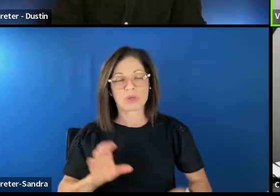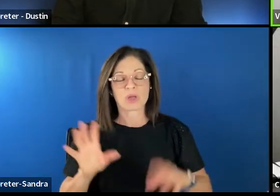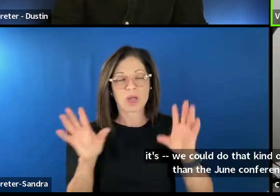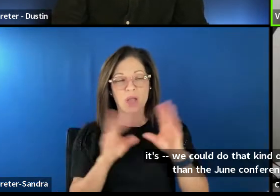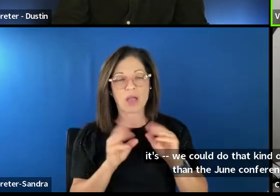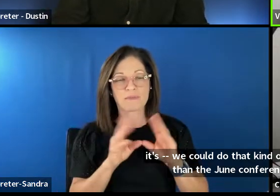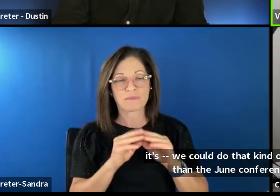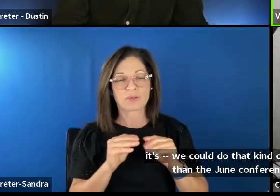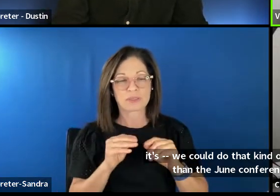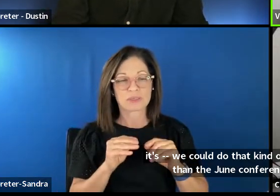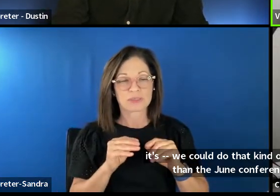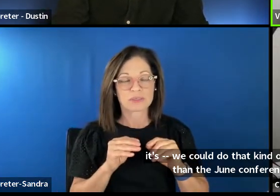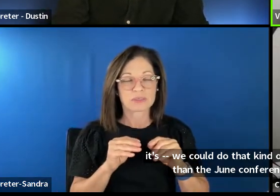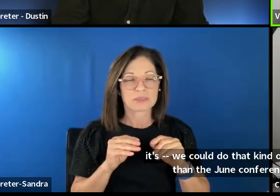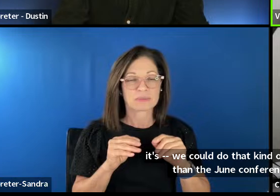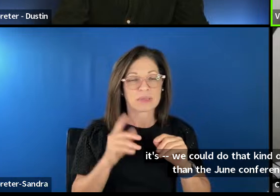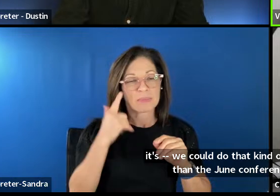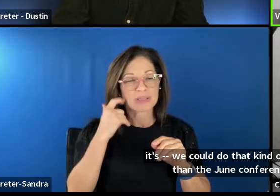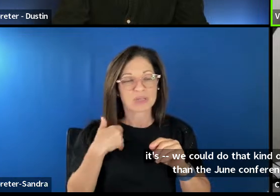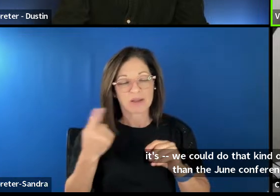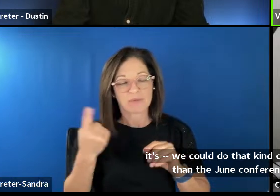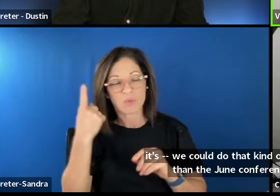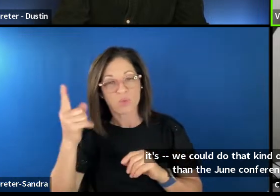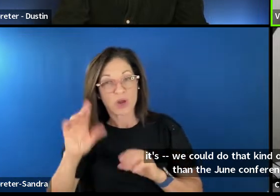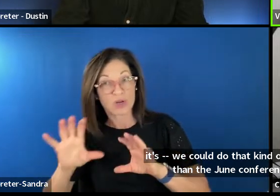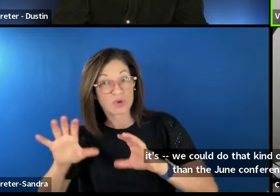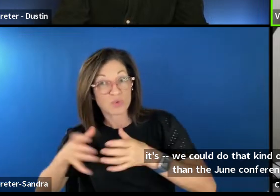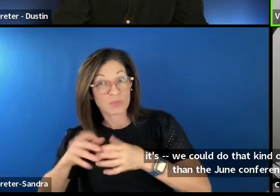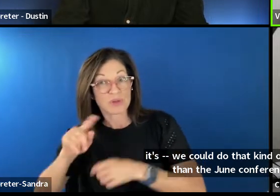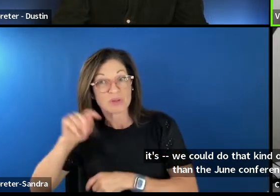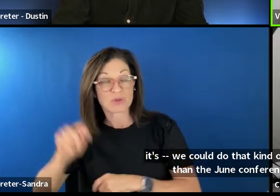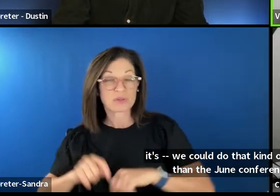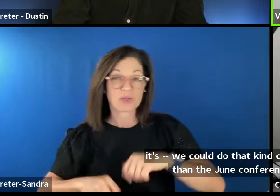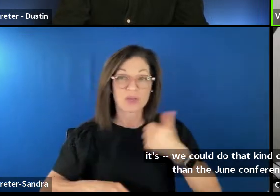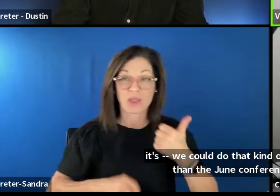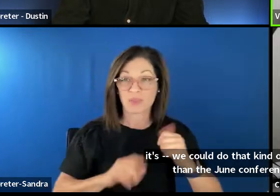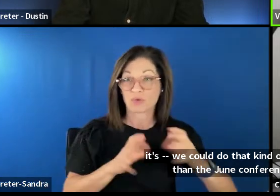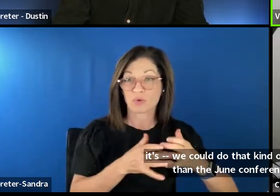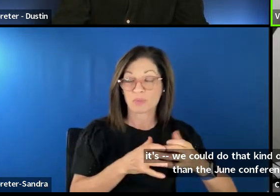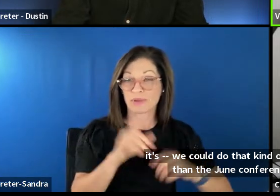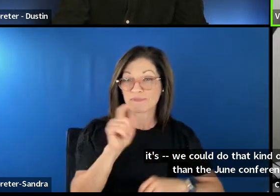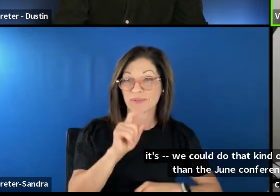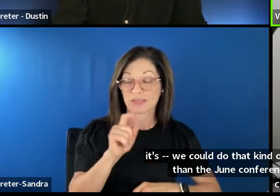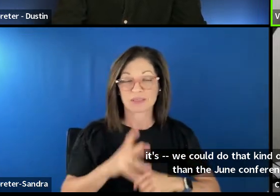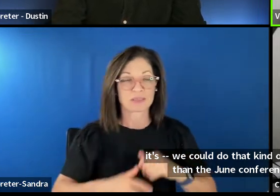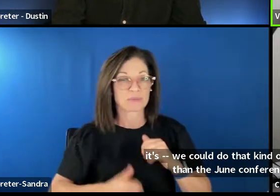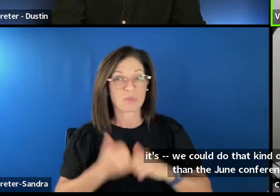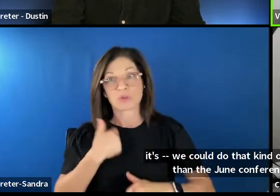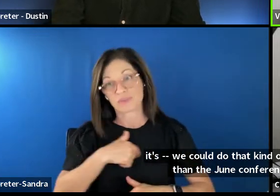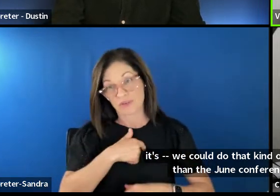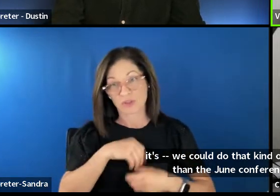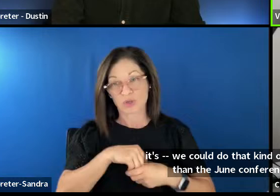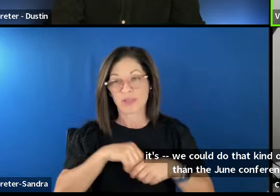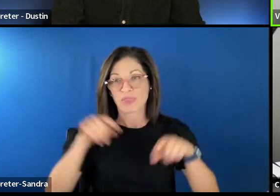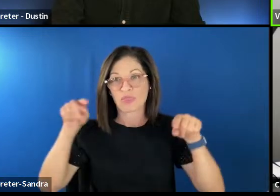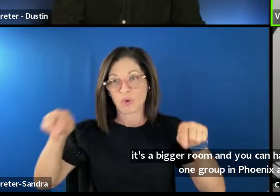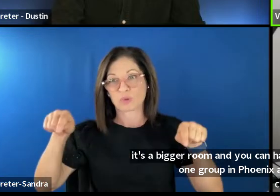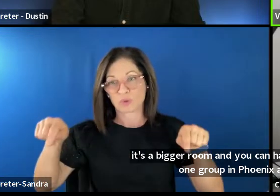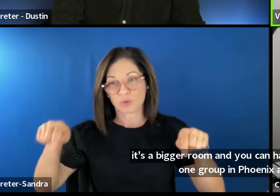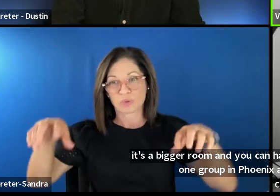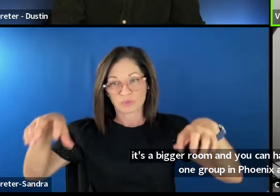one group in Tucson and one group in Phoenix, and the majority of us are in those two